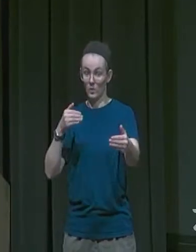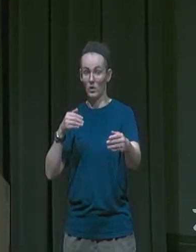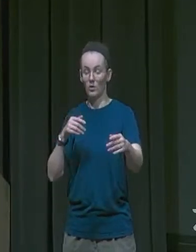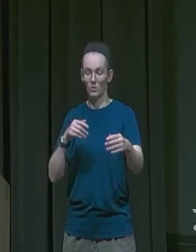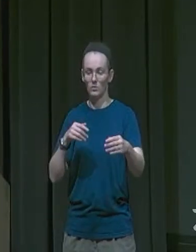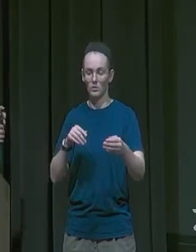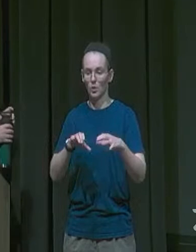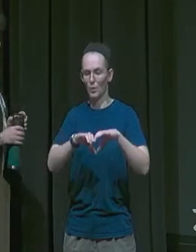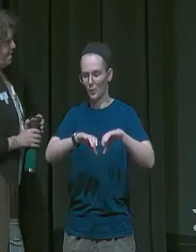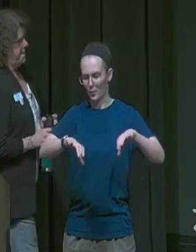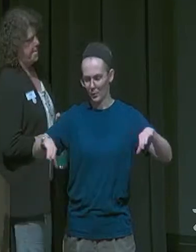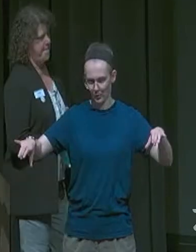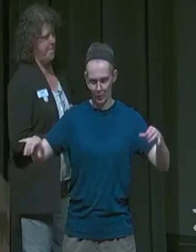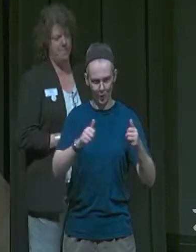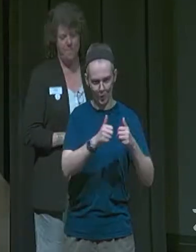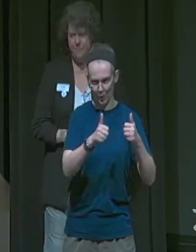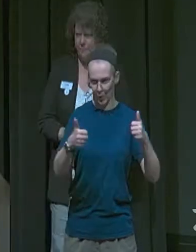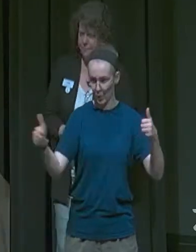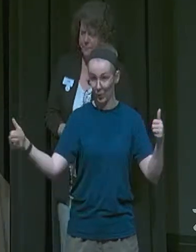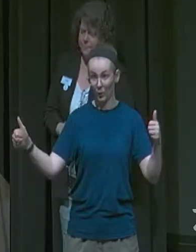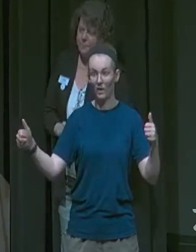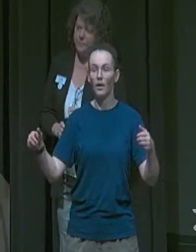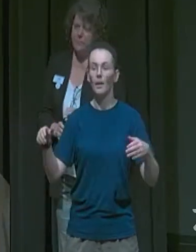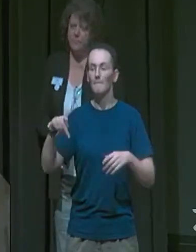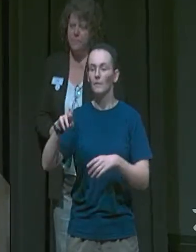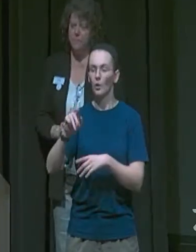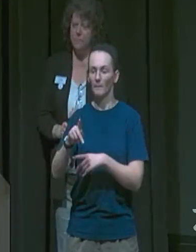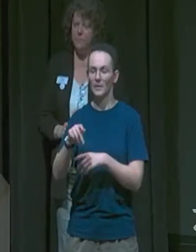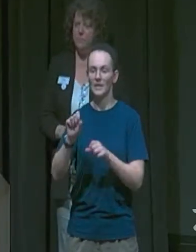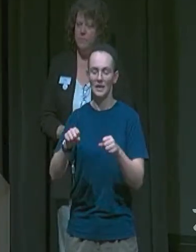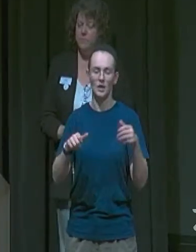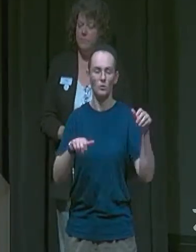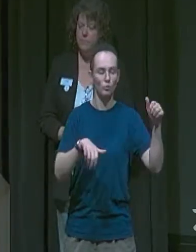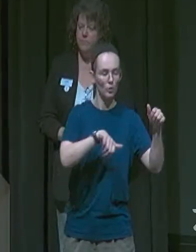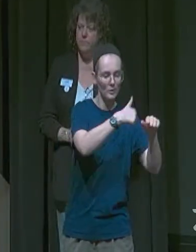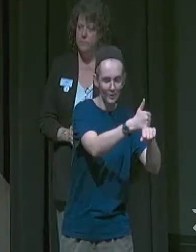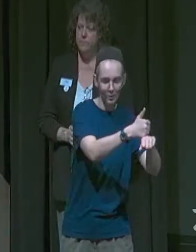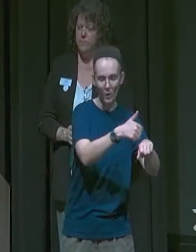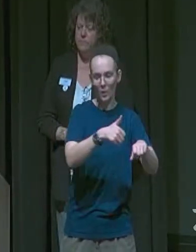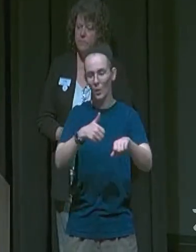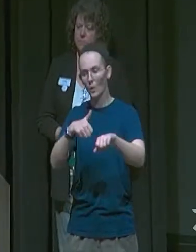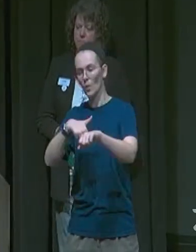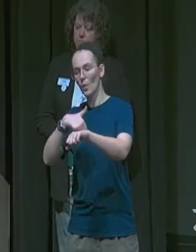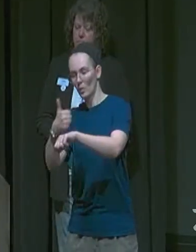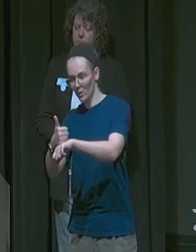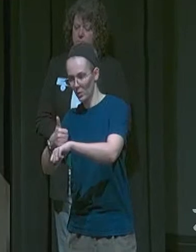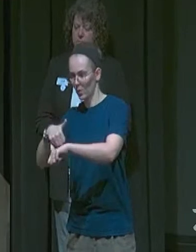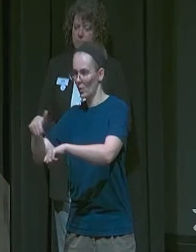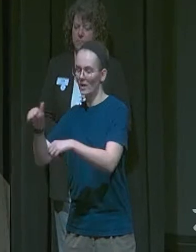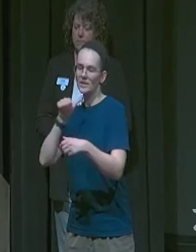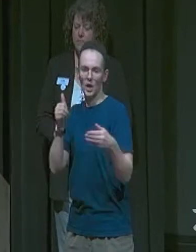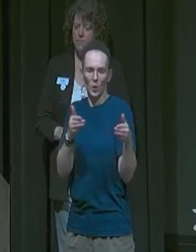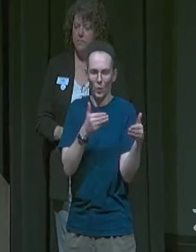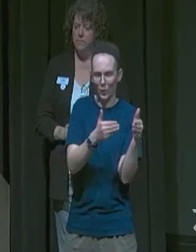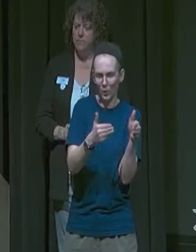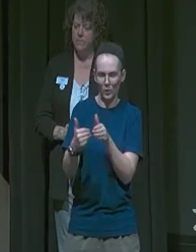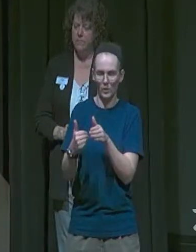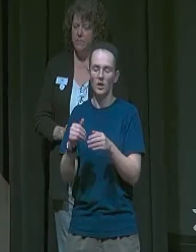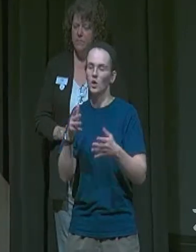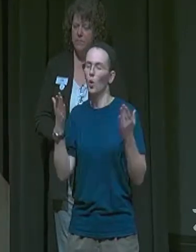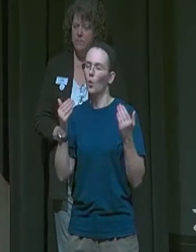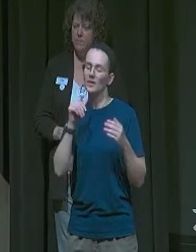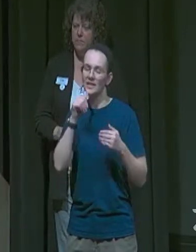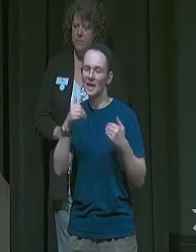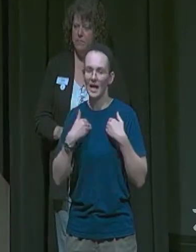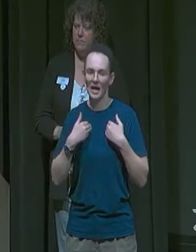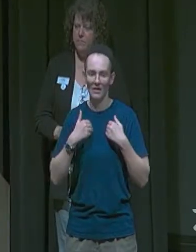with the pipeline is that the pumps can be spread out so that we can hopefully avoid placing